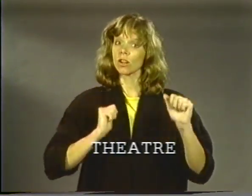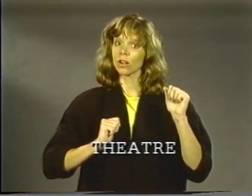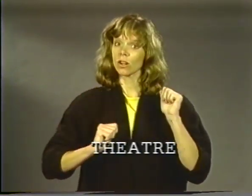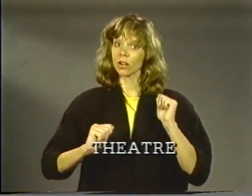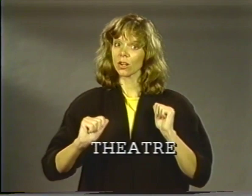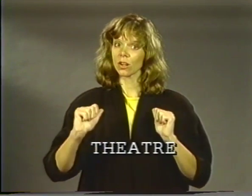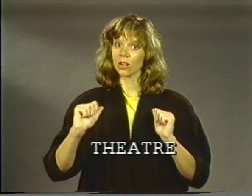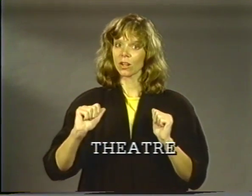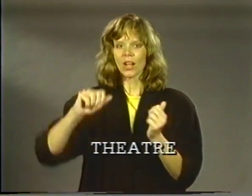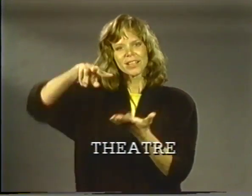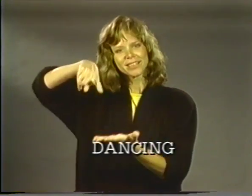dancing,